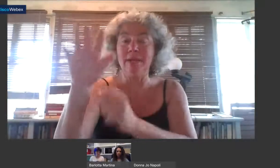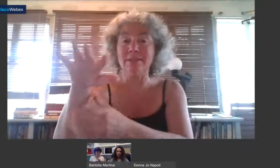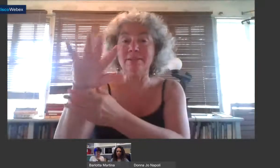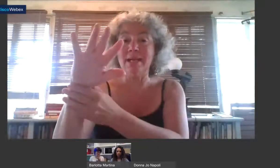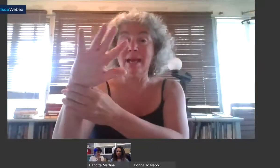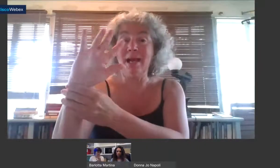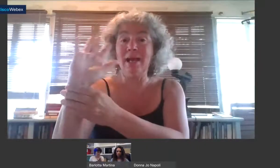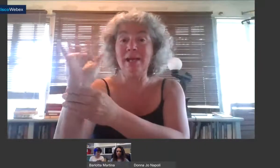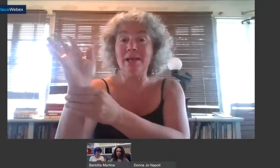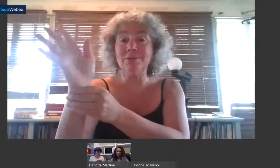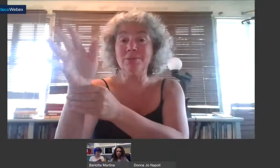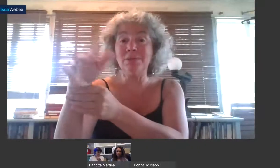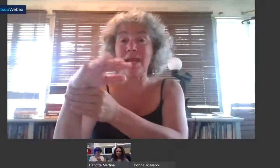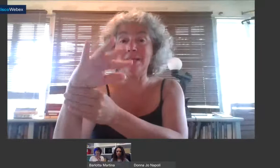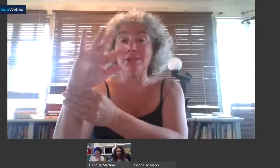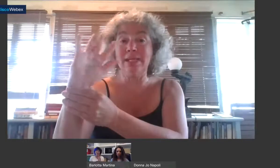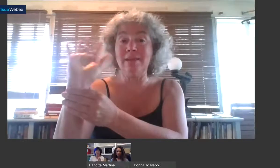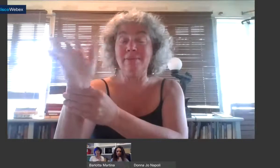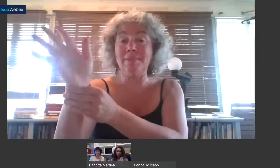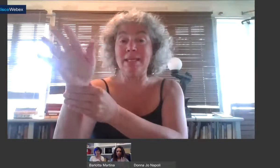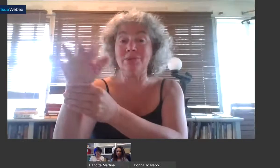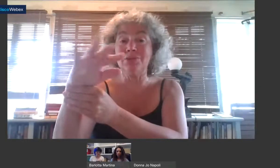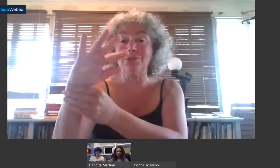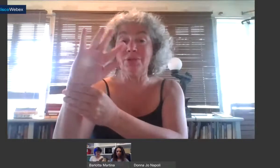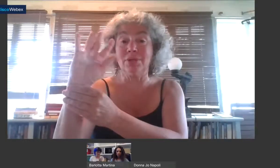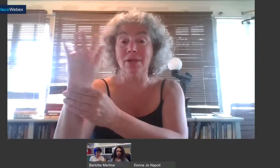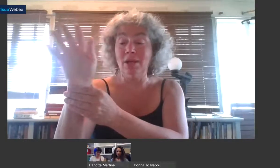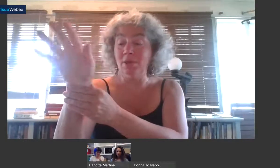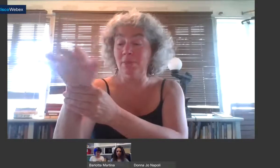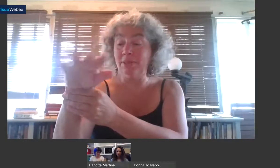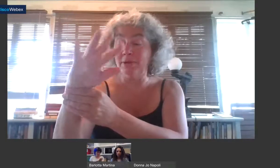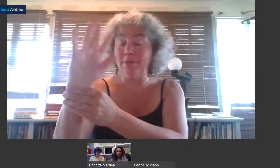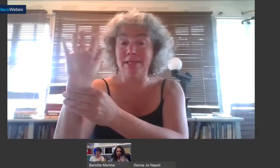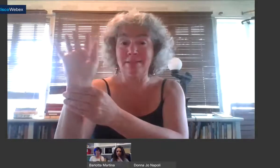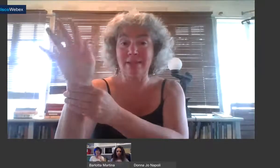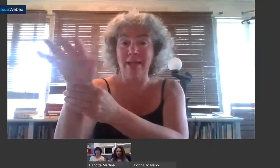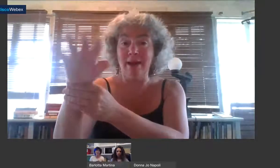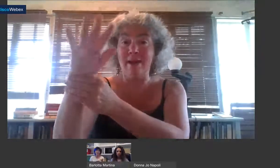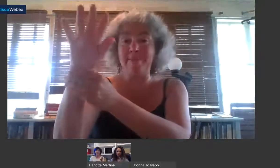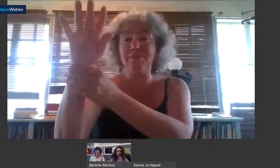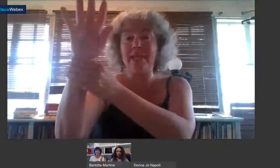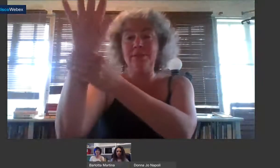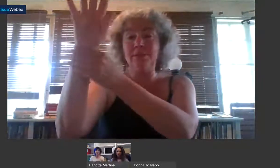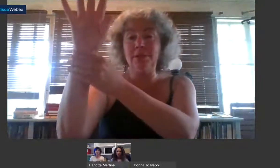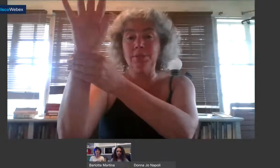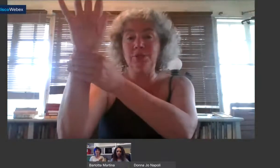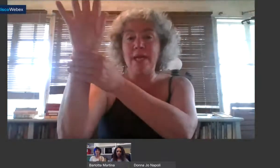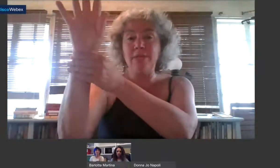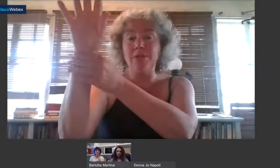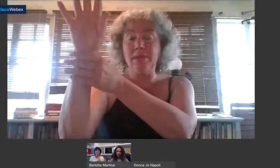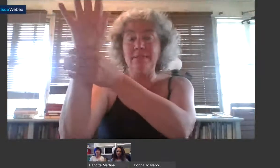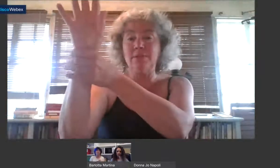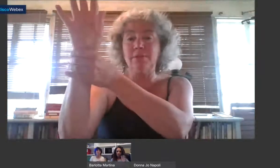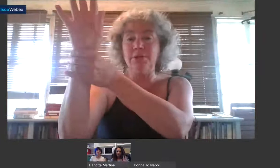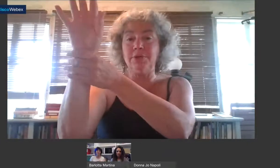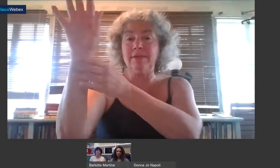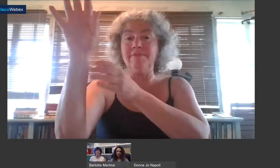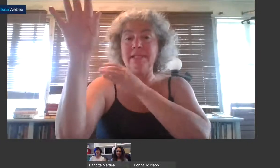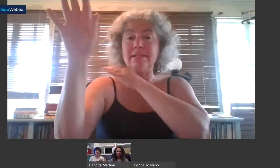wrist allows you to actually even make a circle with your wrist. And, you know, try to do that so that you're convinced